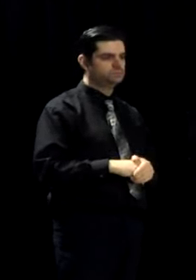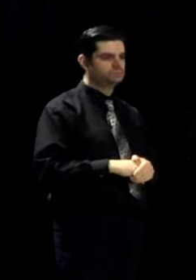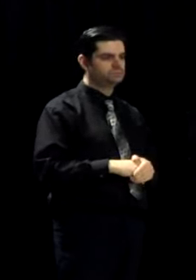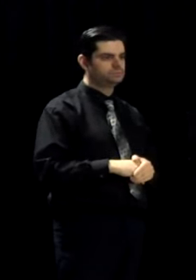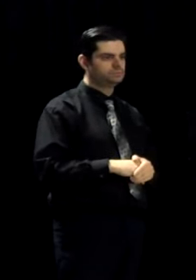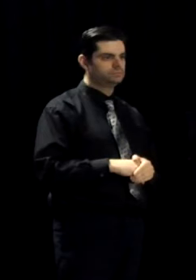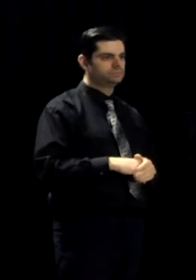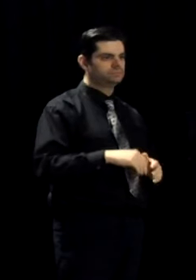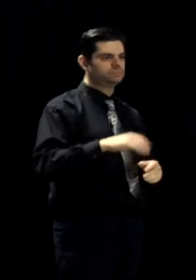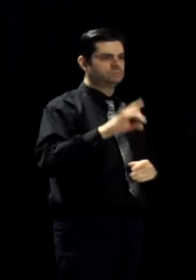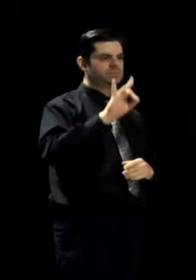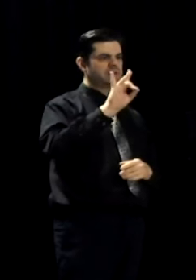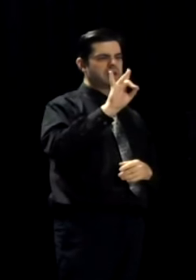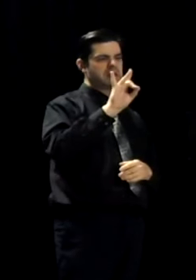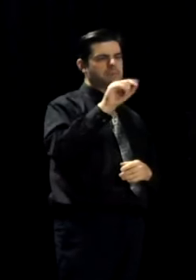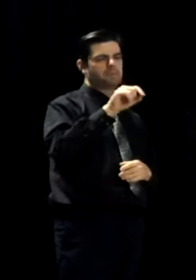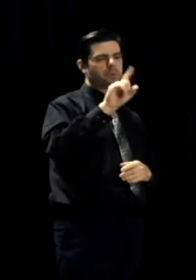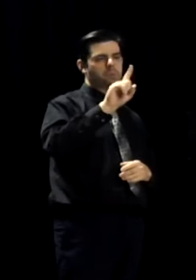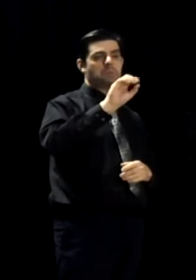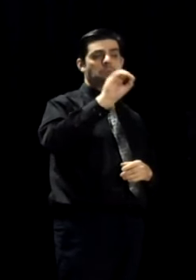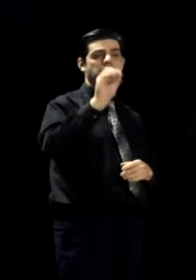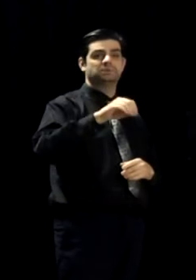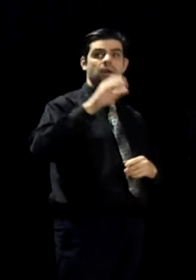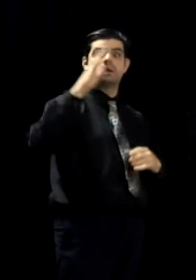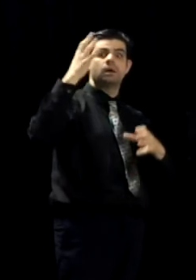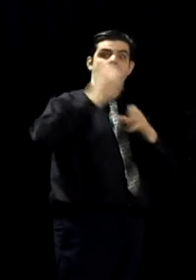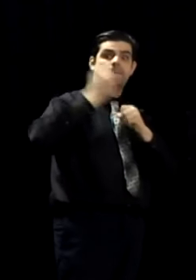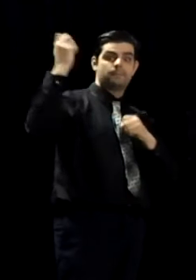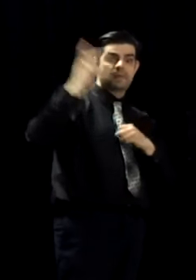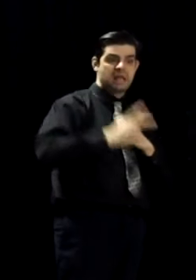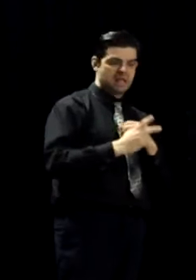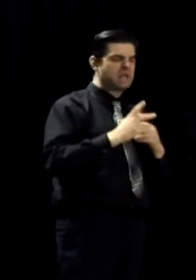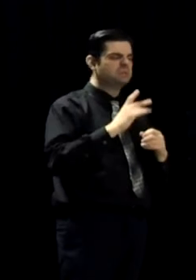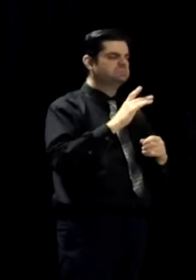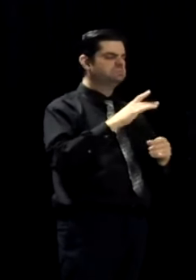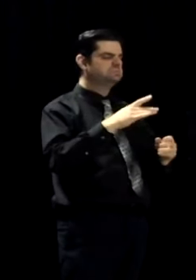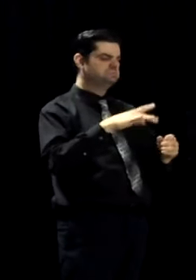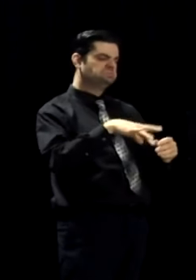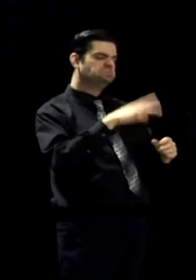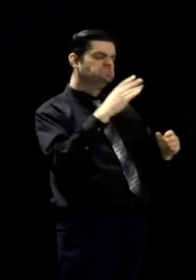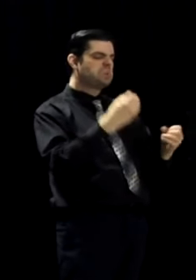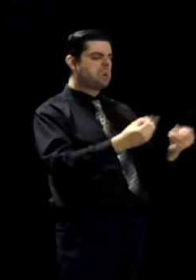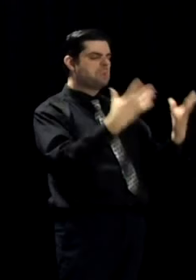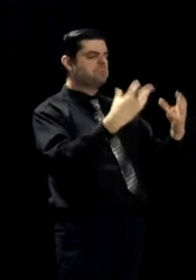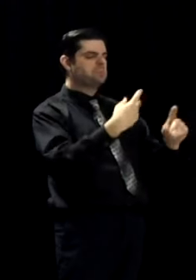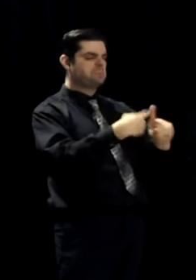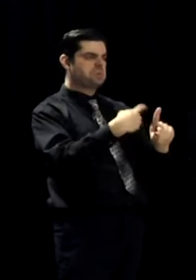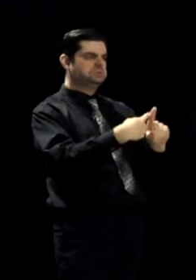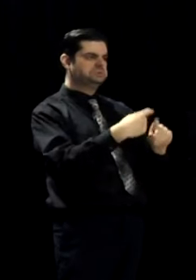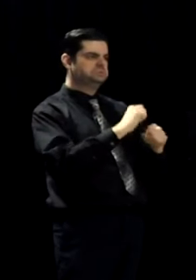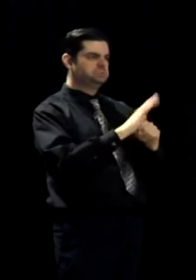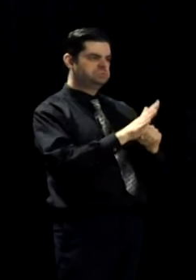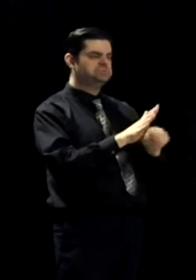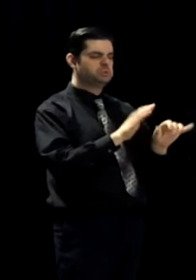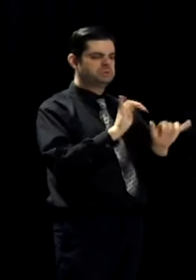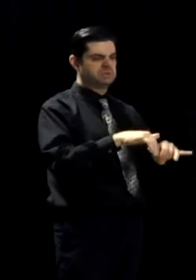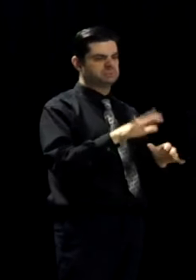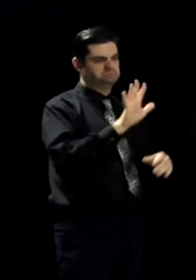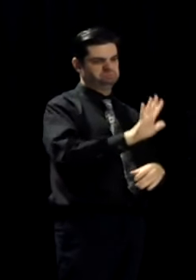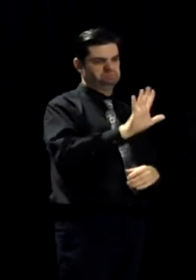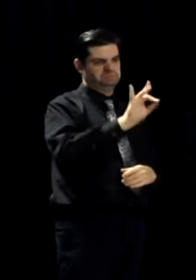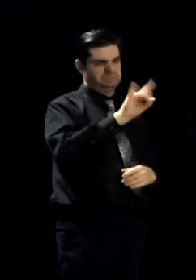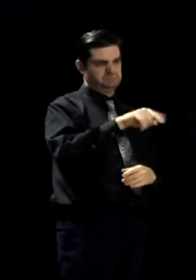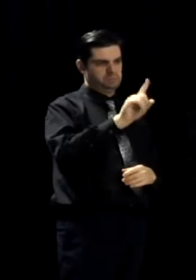8.1% of the results we received are positive. Now, the negatives from nursing homes are not in this number, so